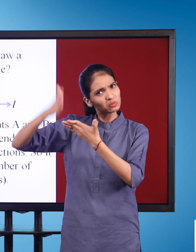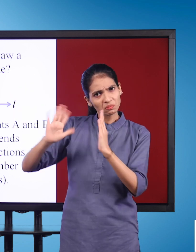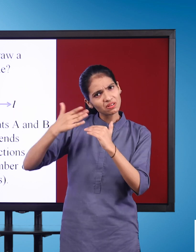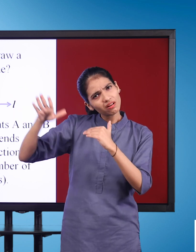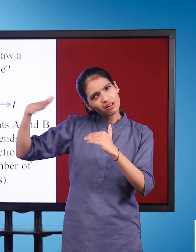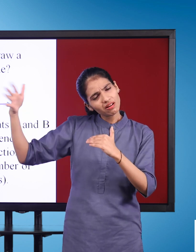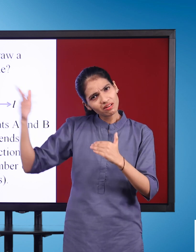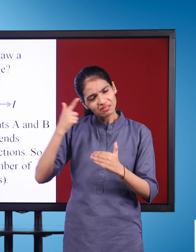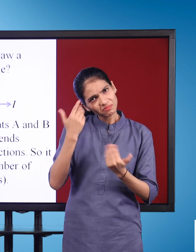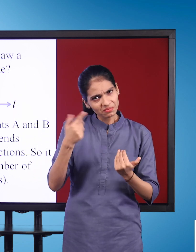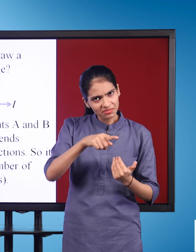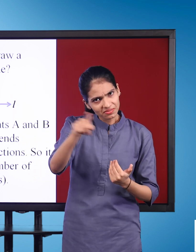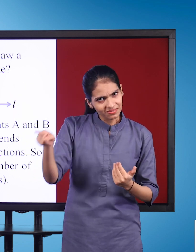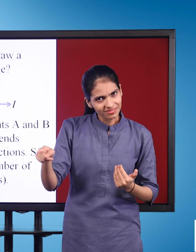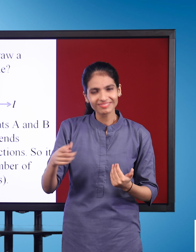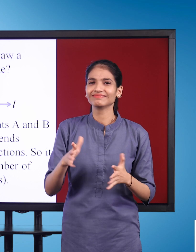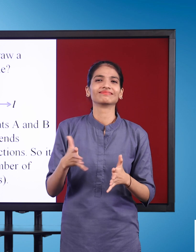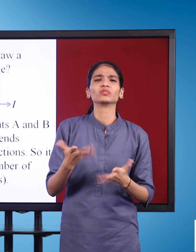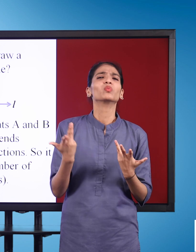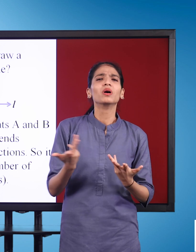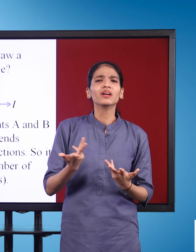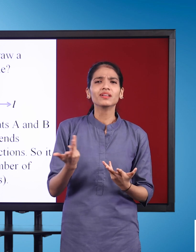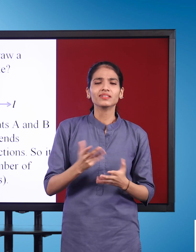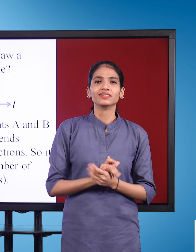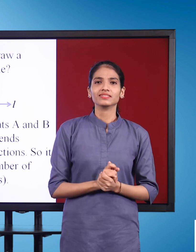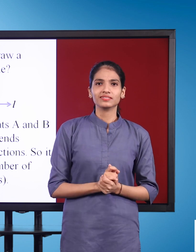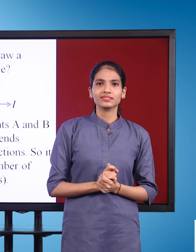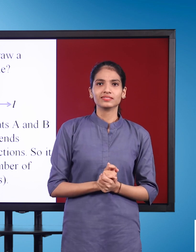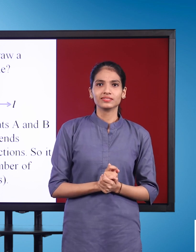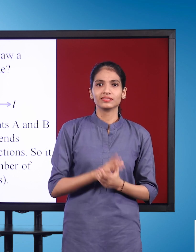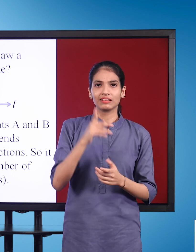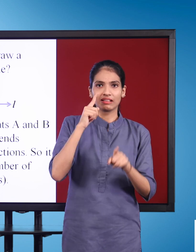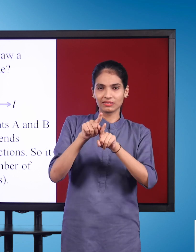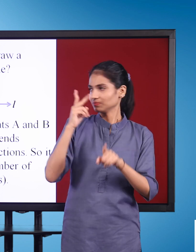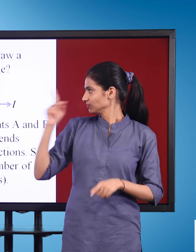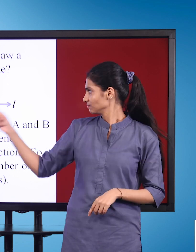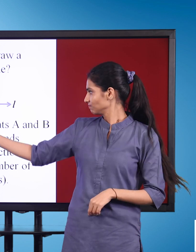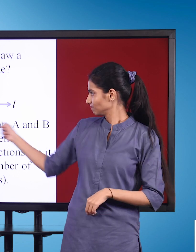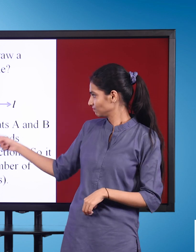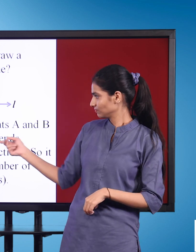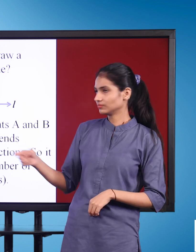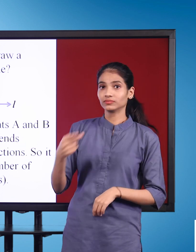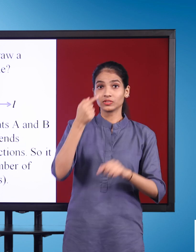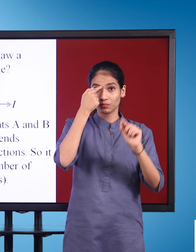bar. It extends indefinitely in both directions, so it contains a countless number of